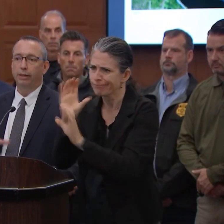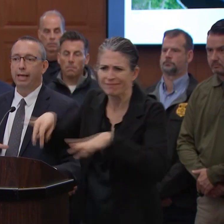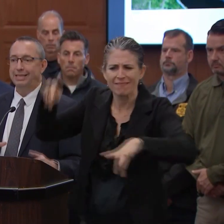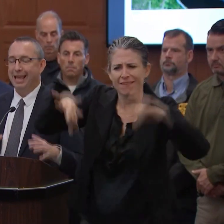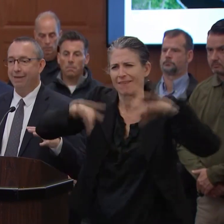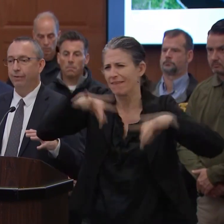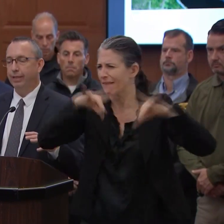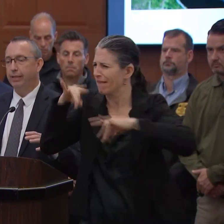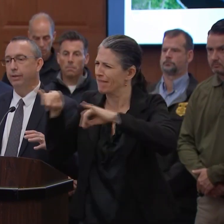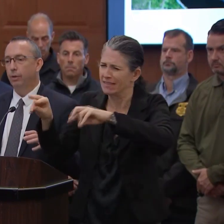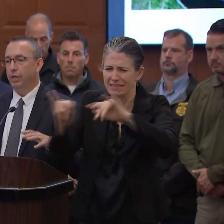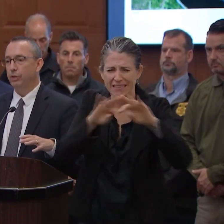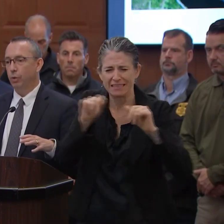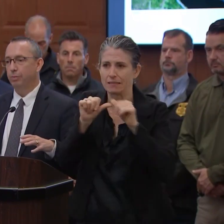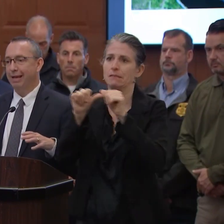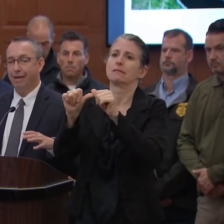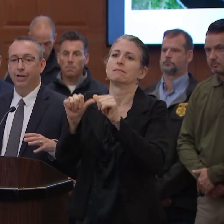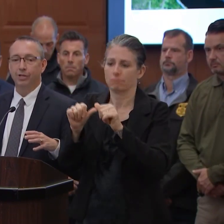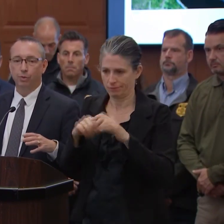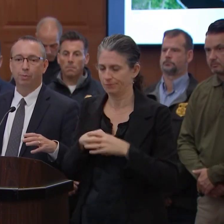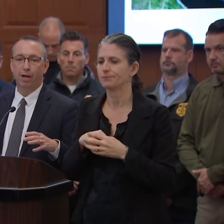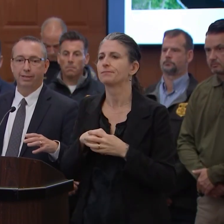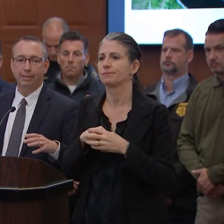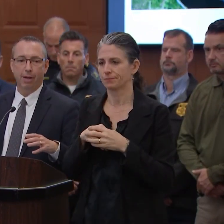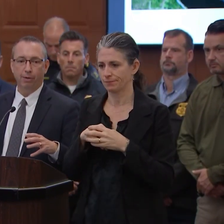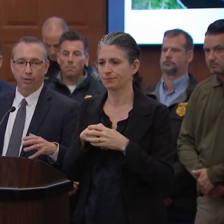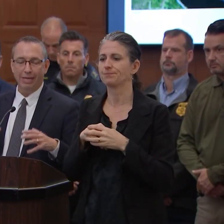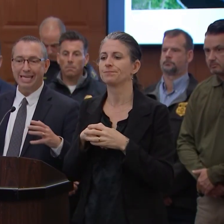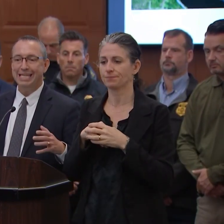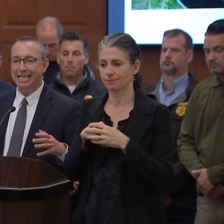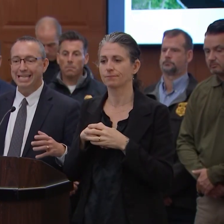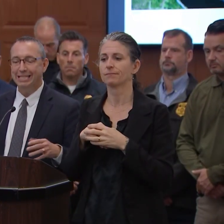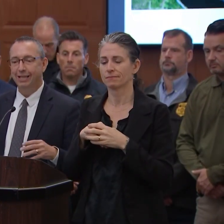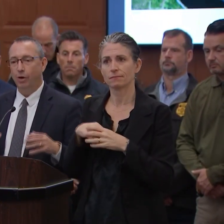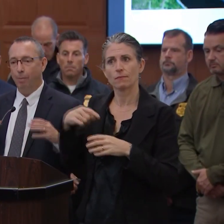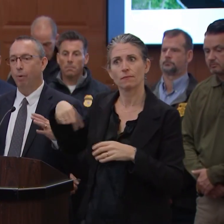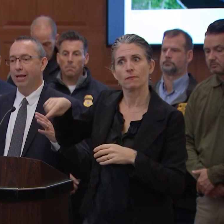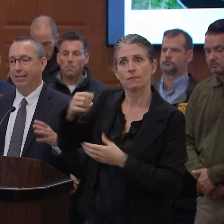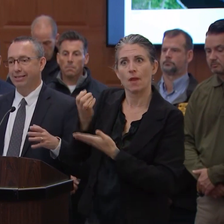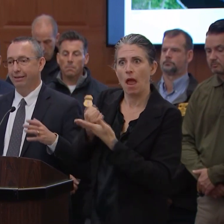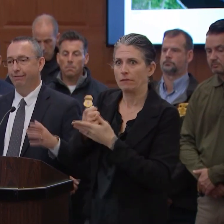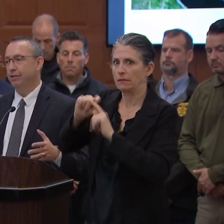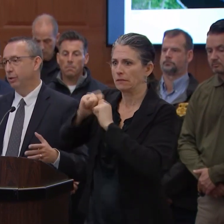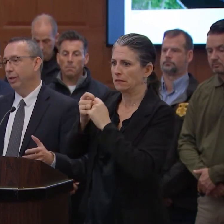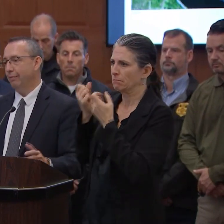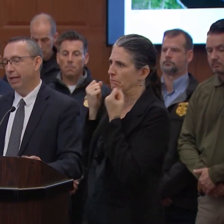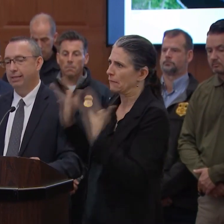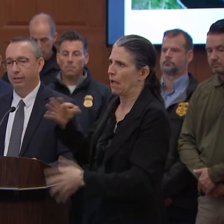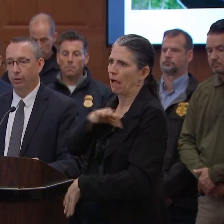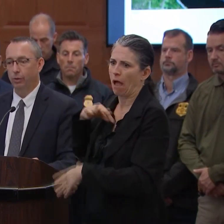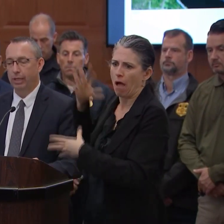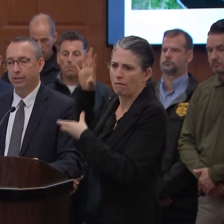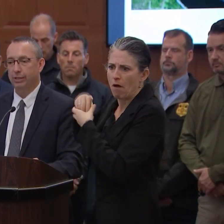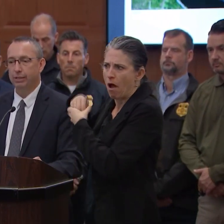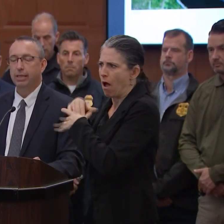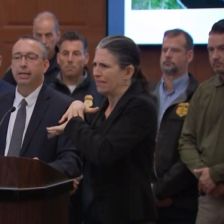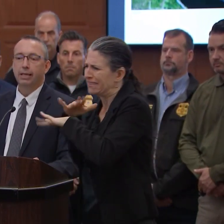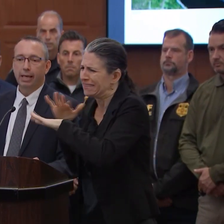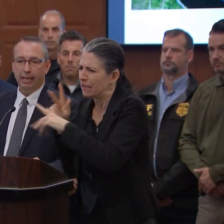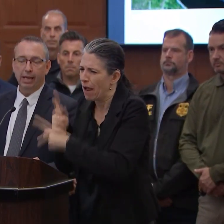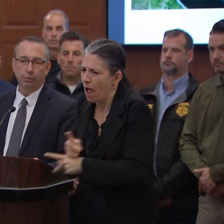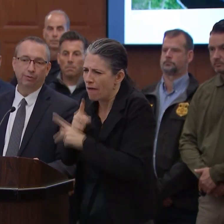this point, that is heavily resourced by evidence response team members. So ETs are processing physical evidence at those